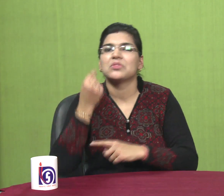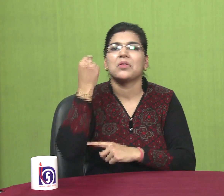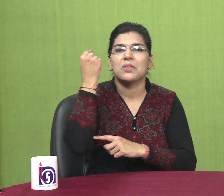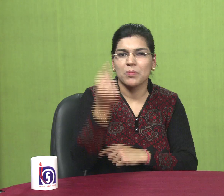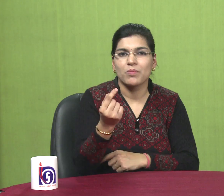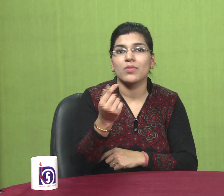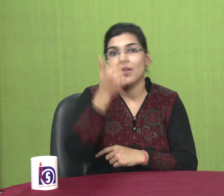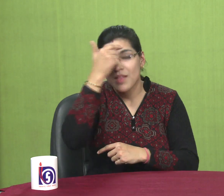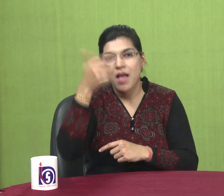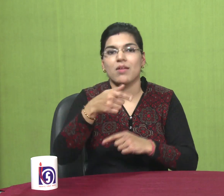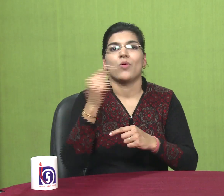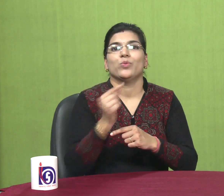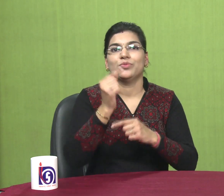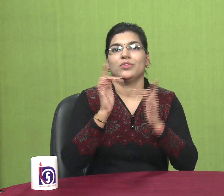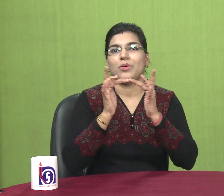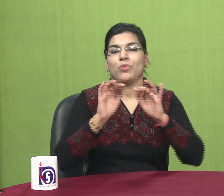We could only see news in